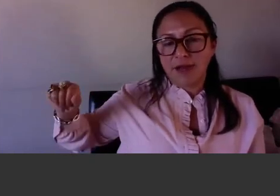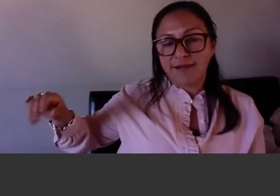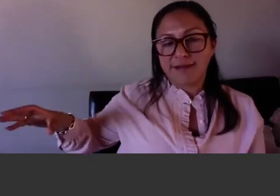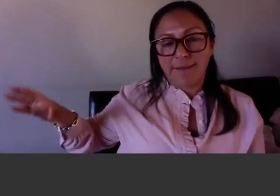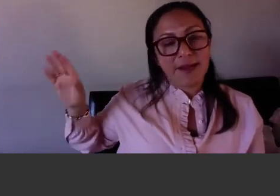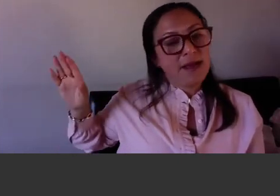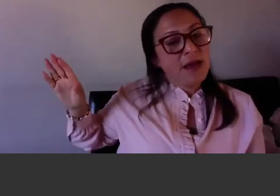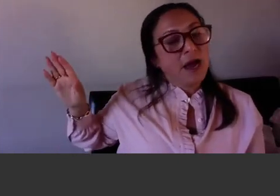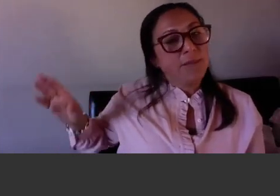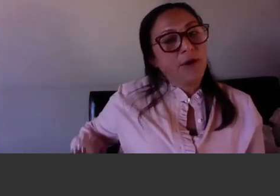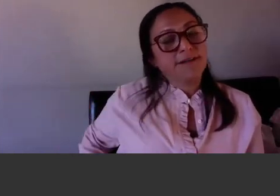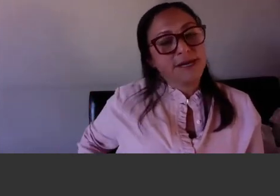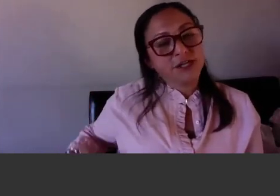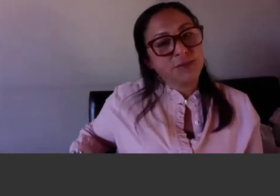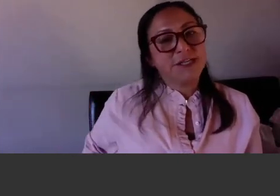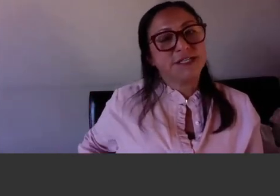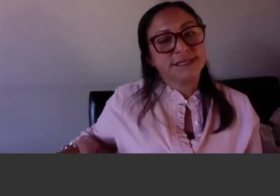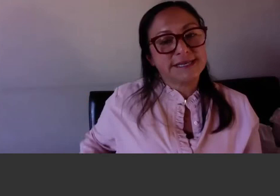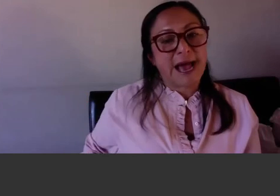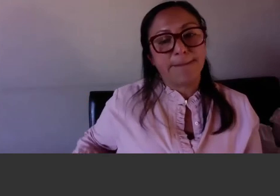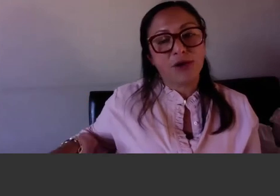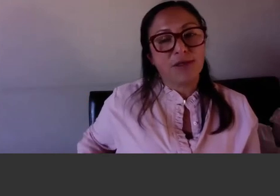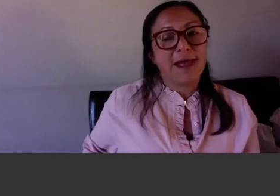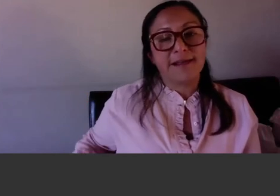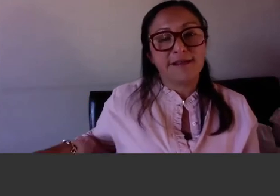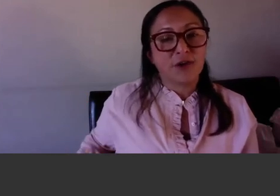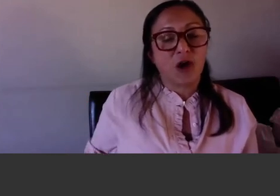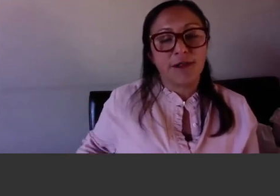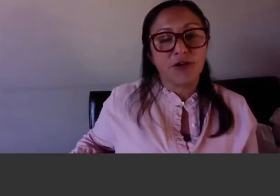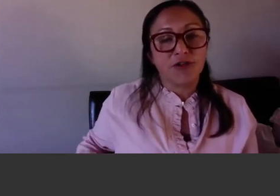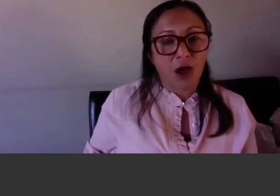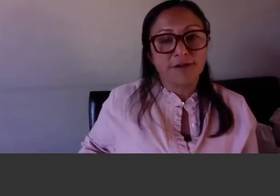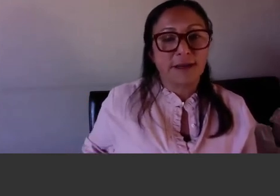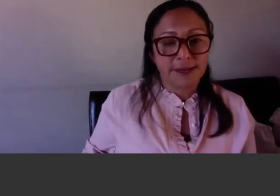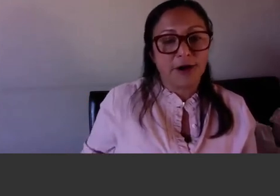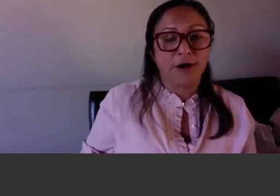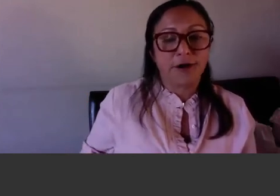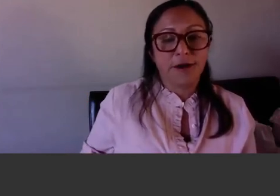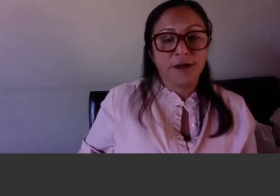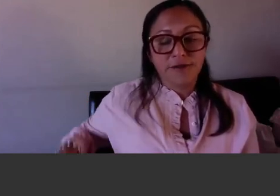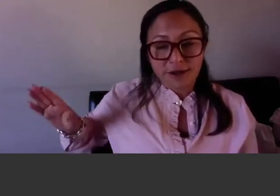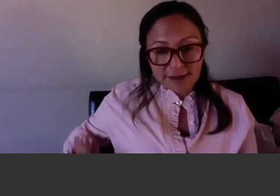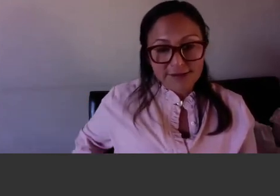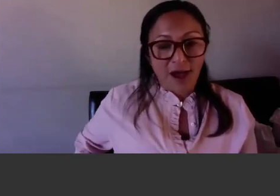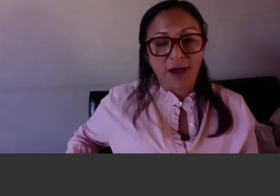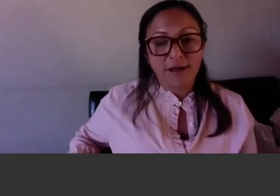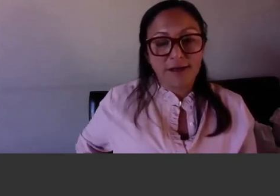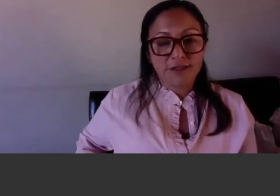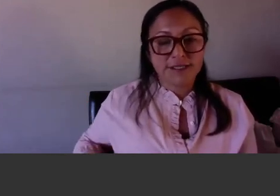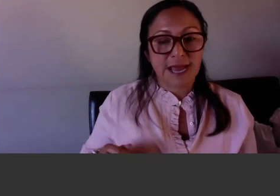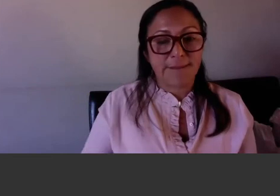hitting your leg and snapping. An approximation would be just to tap your leg as if you're calling your dog to come here. So you could say